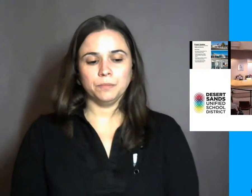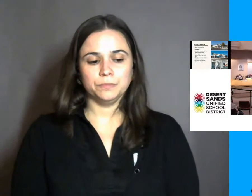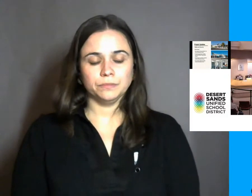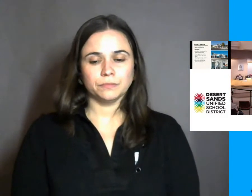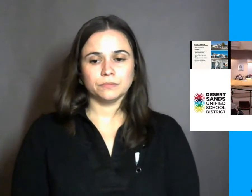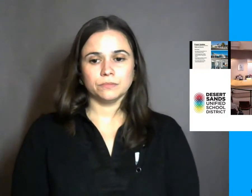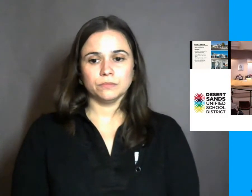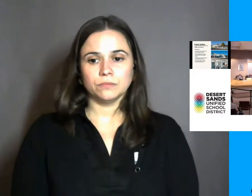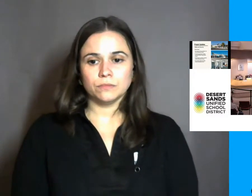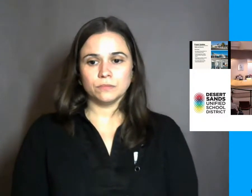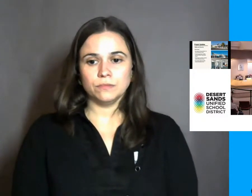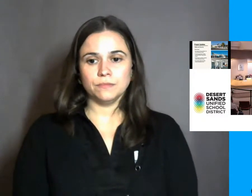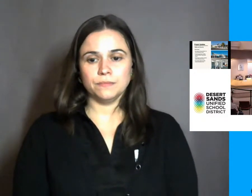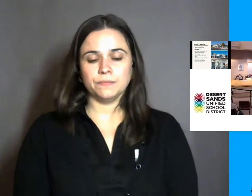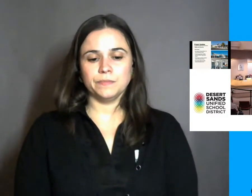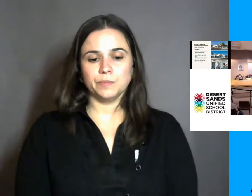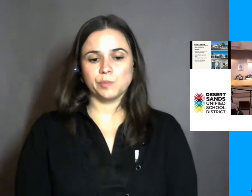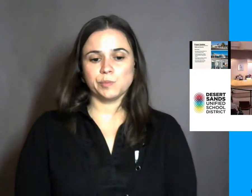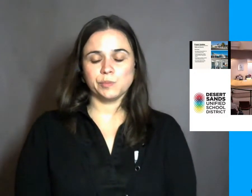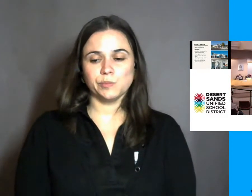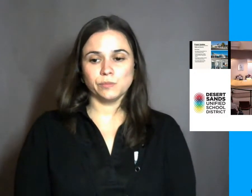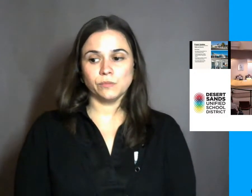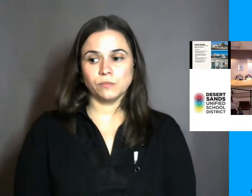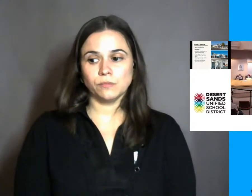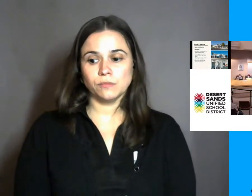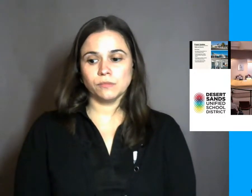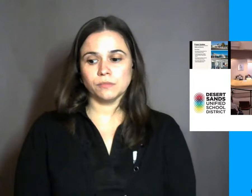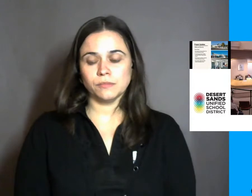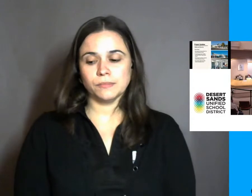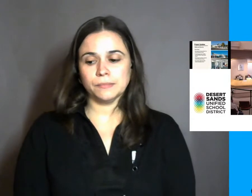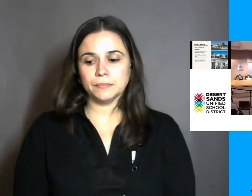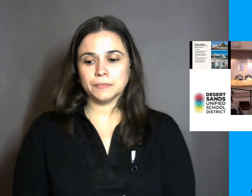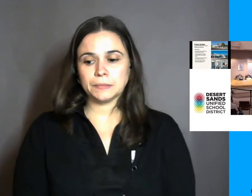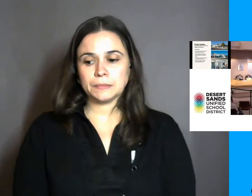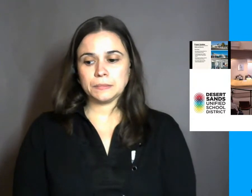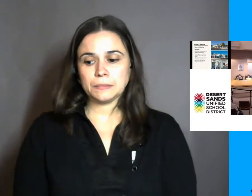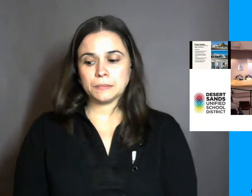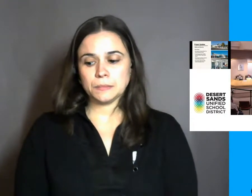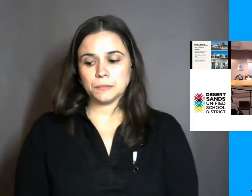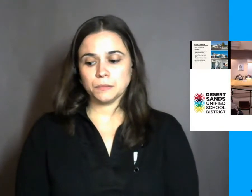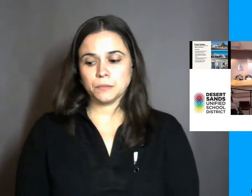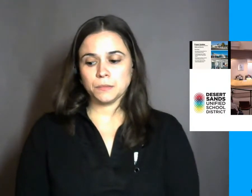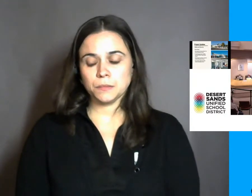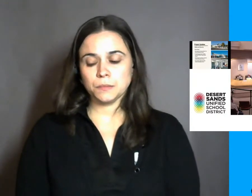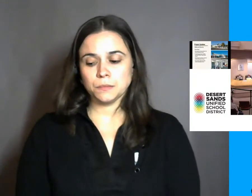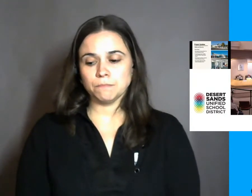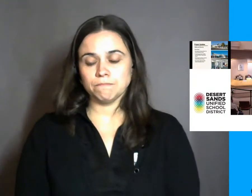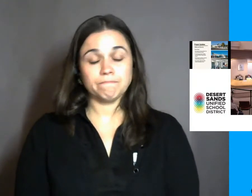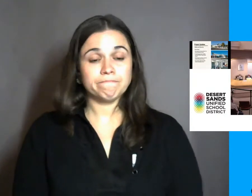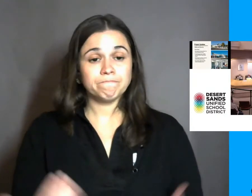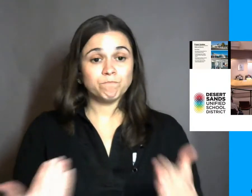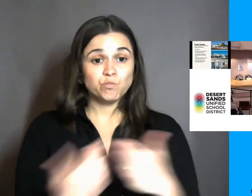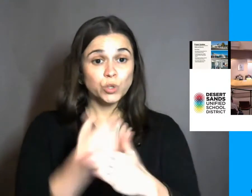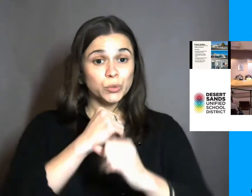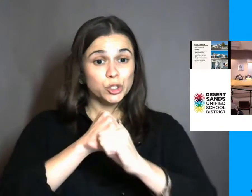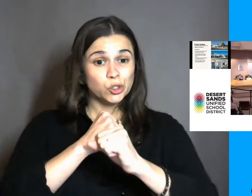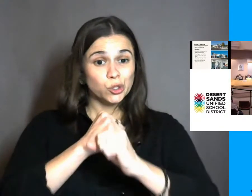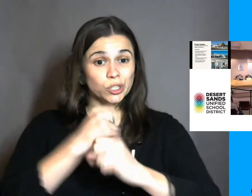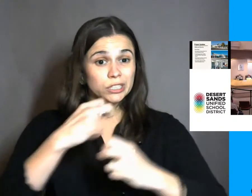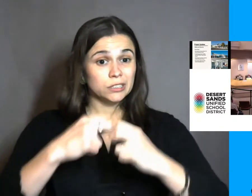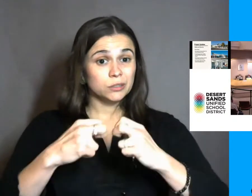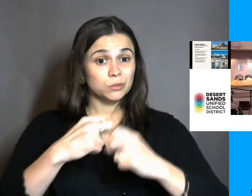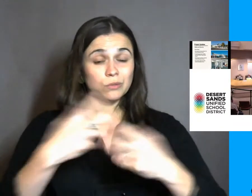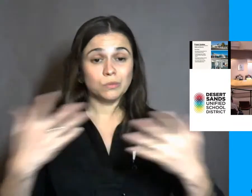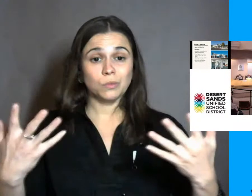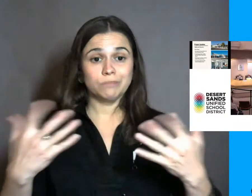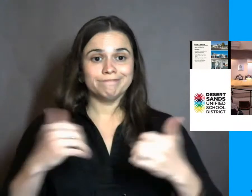security fencing at Van Buren. They have some issues with people coming onto campus and getting onto campus, and how can we alleviate that? And